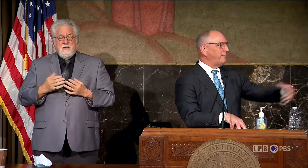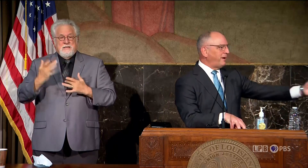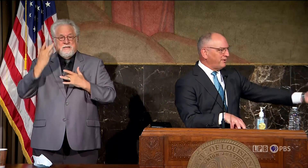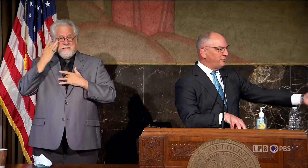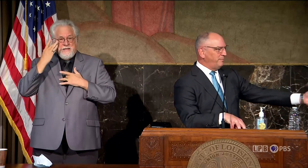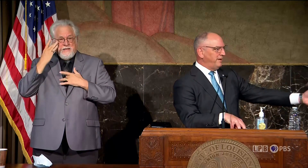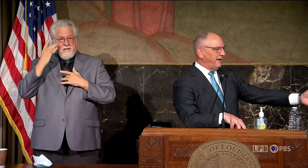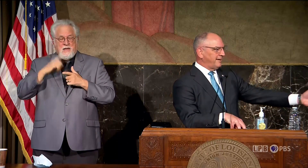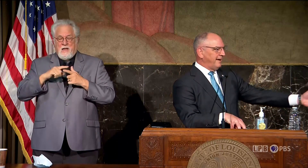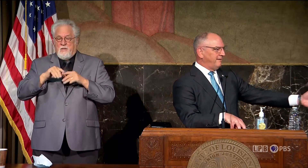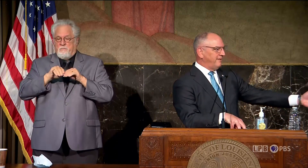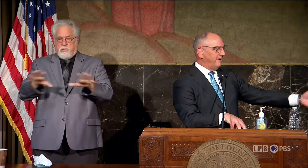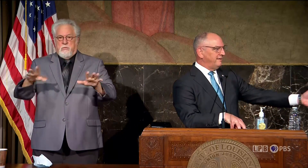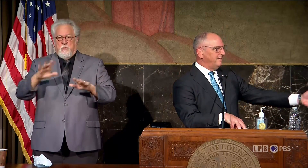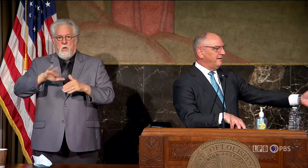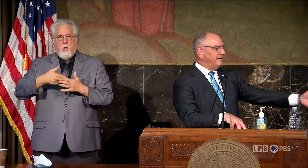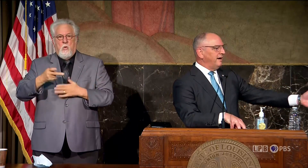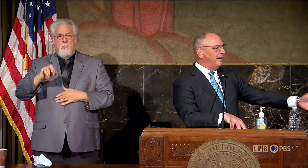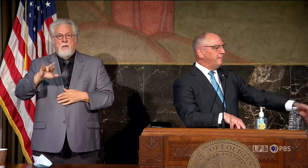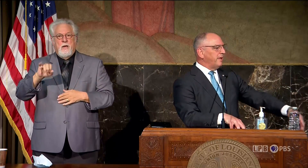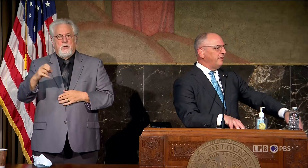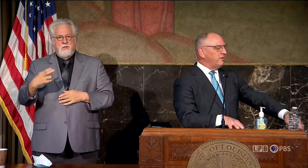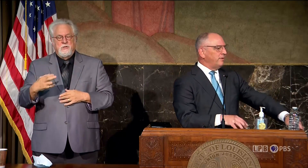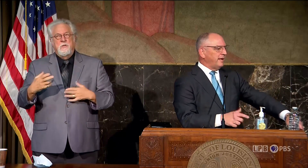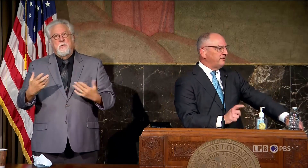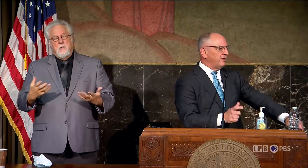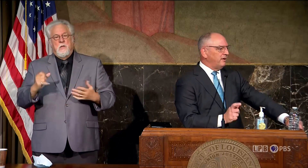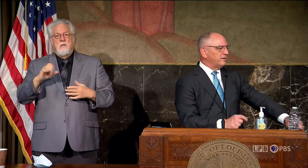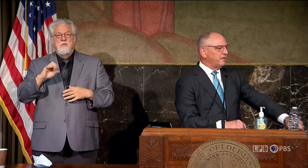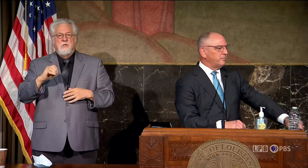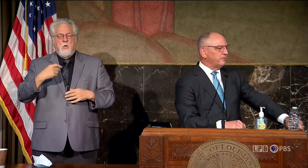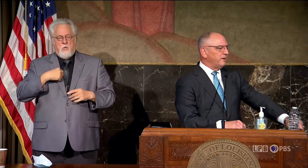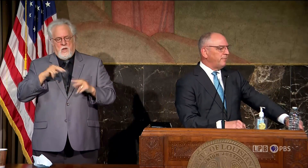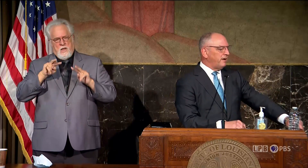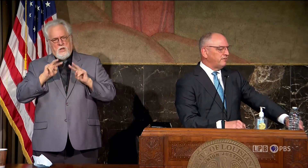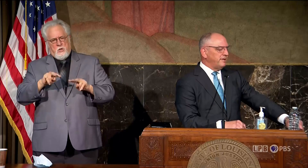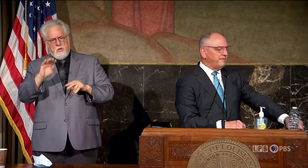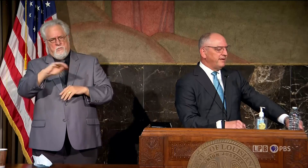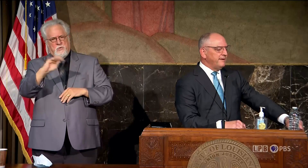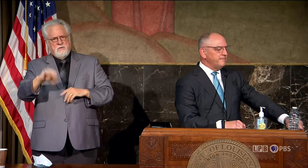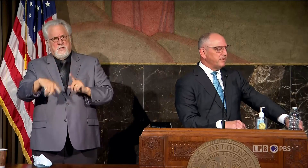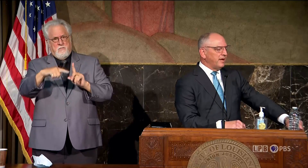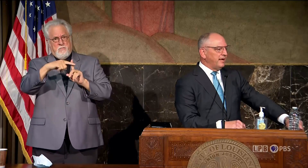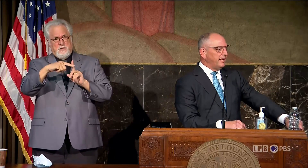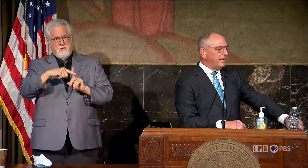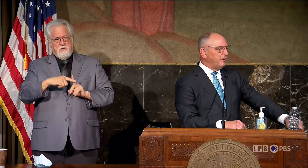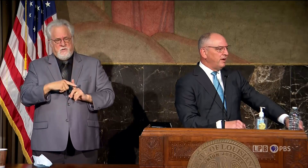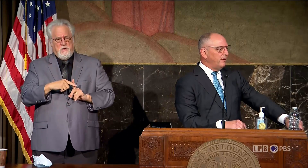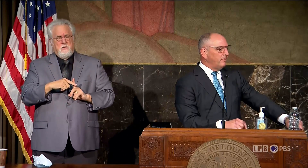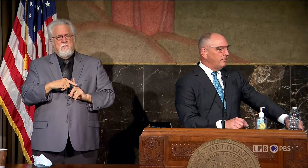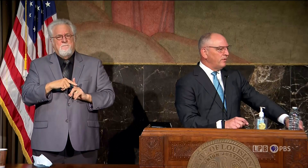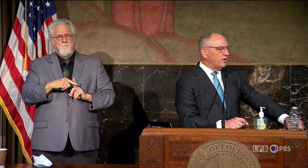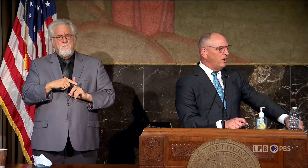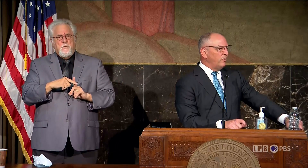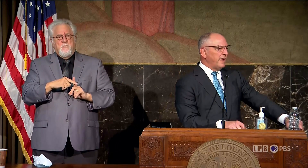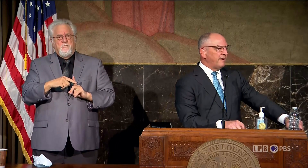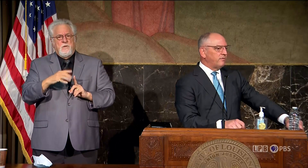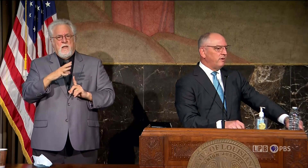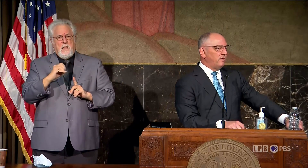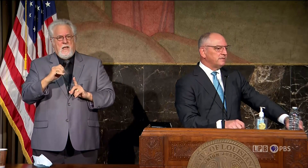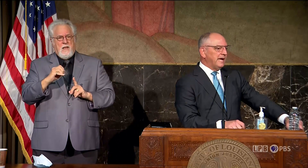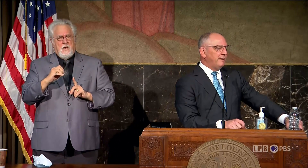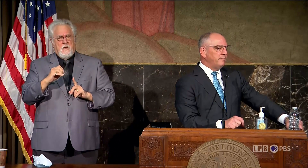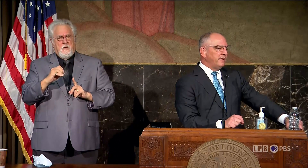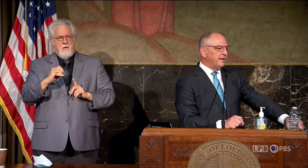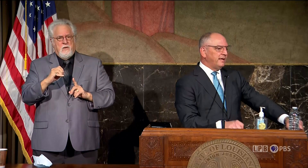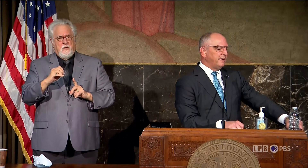that entire parish would be knocked out of that. And so then I looked at the percent positivity, and the goal we had for a